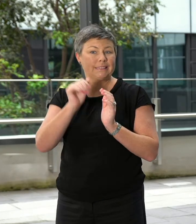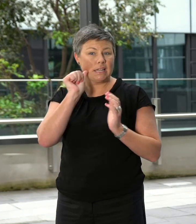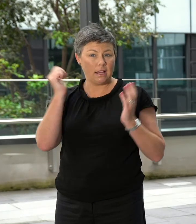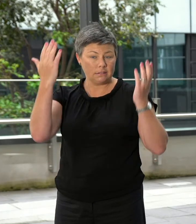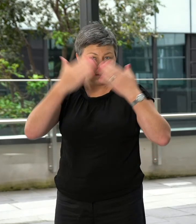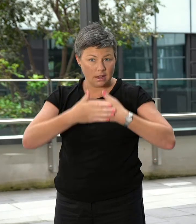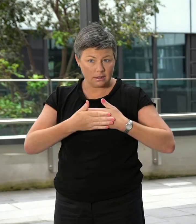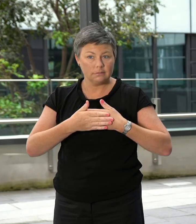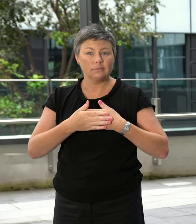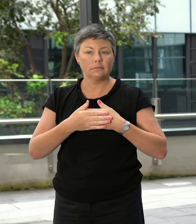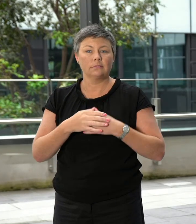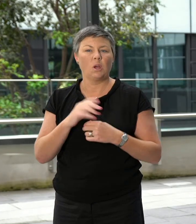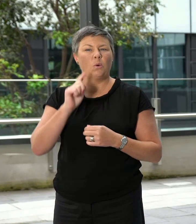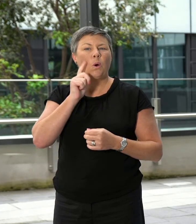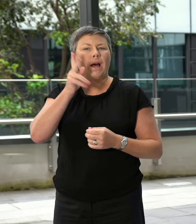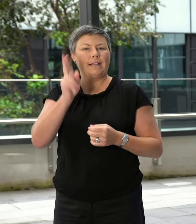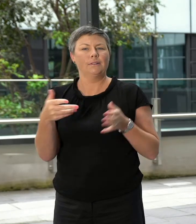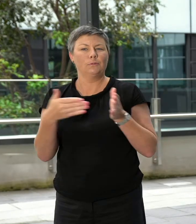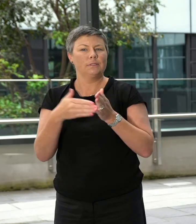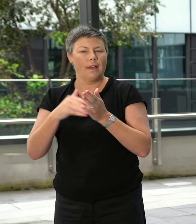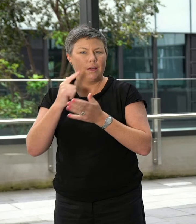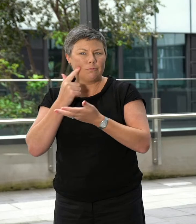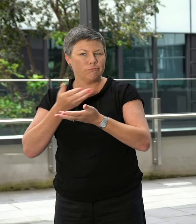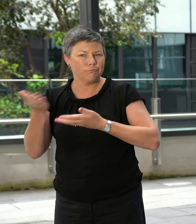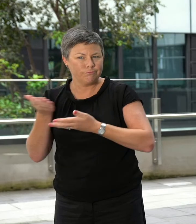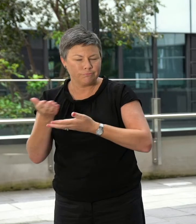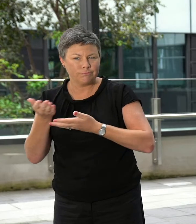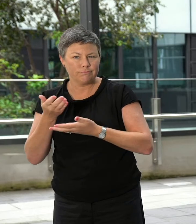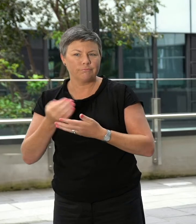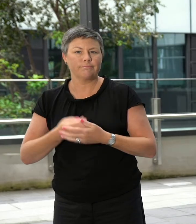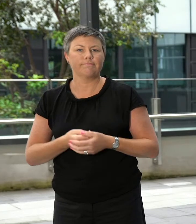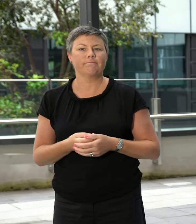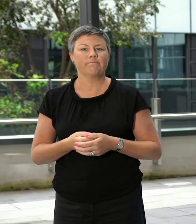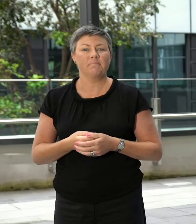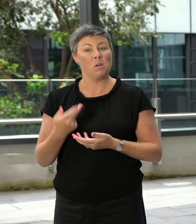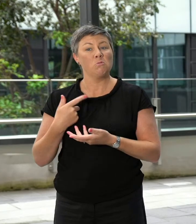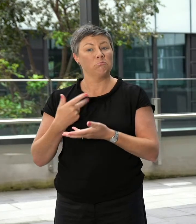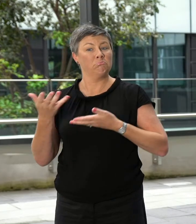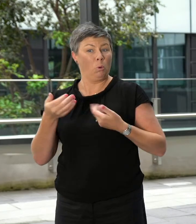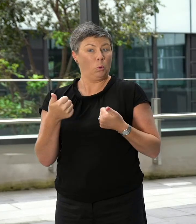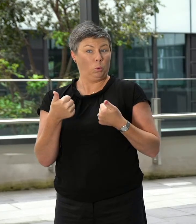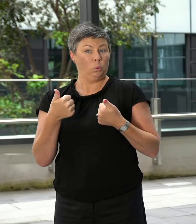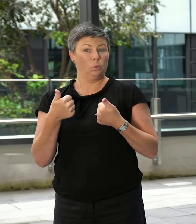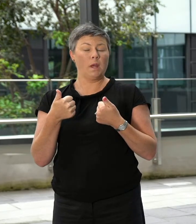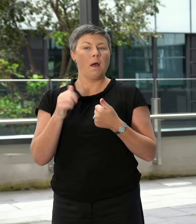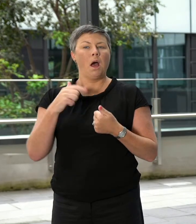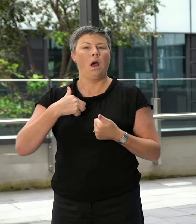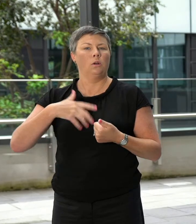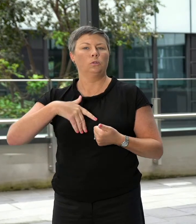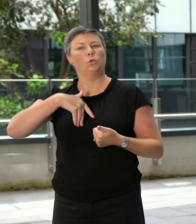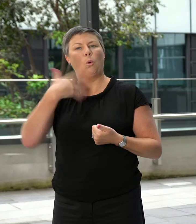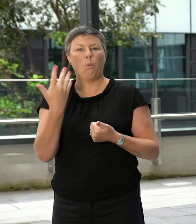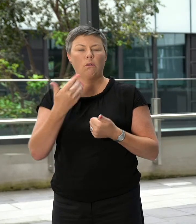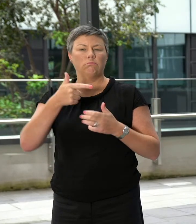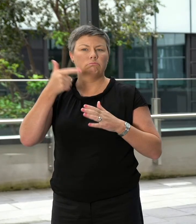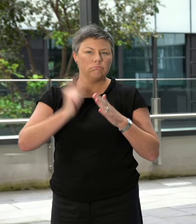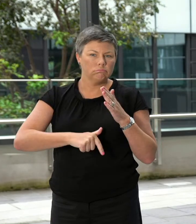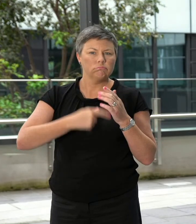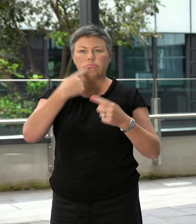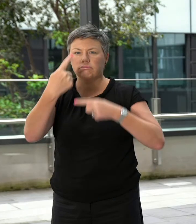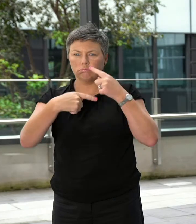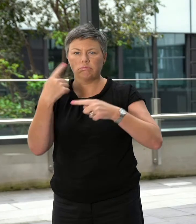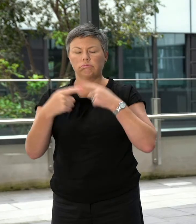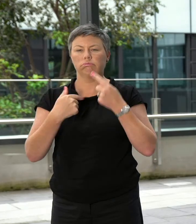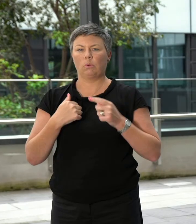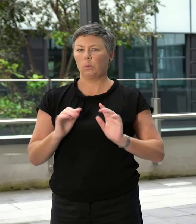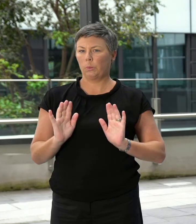be speaking later on again today, and we had a very good discussion, but I'm not going to go into any further details until I get an